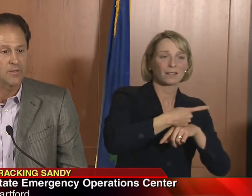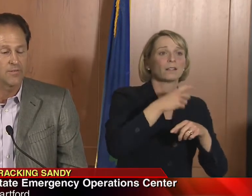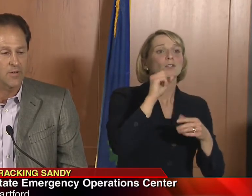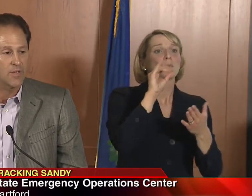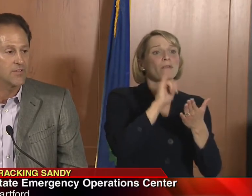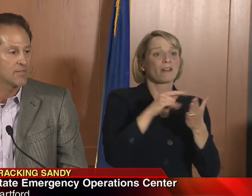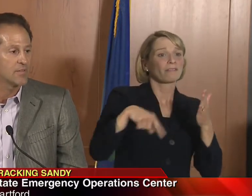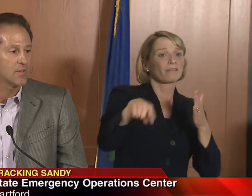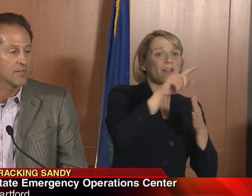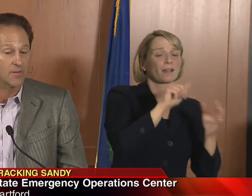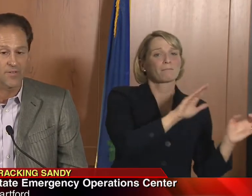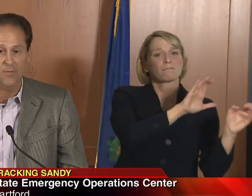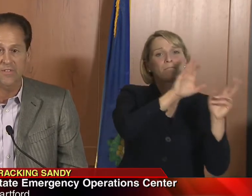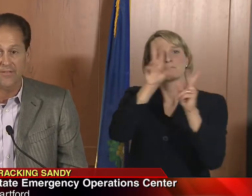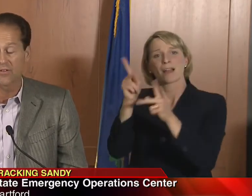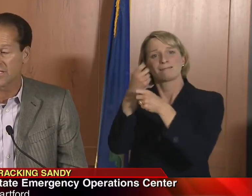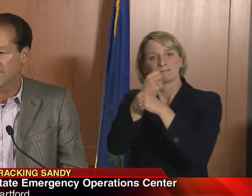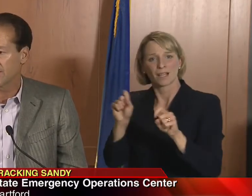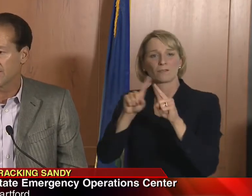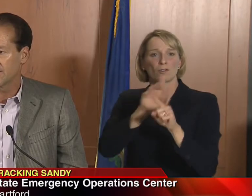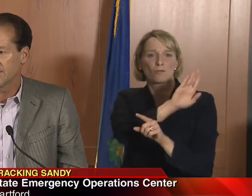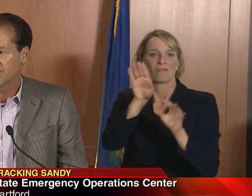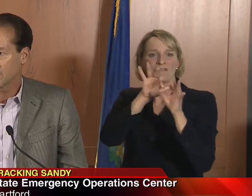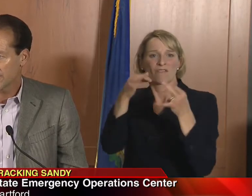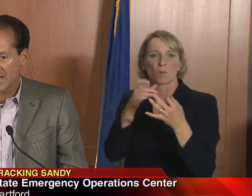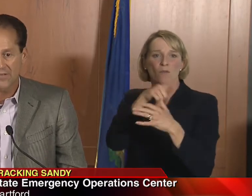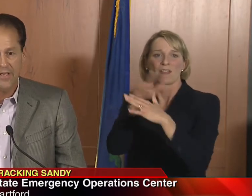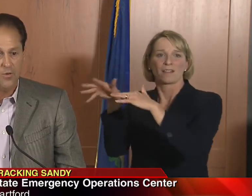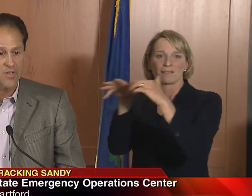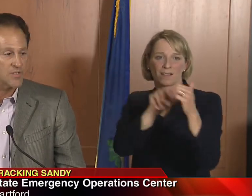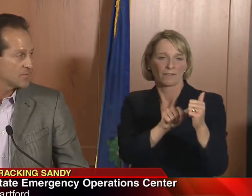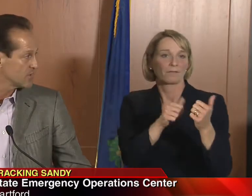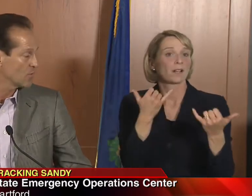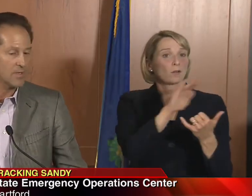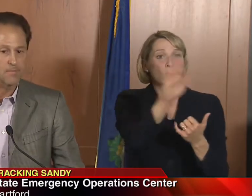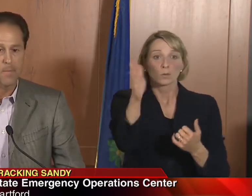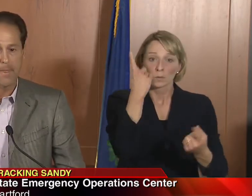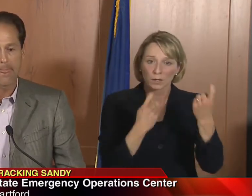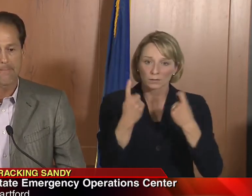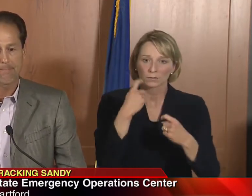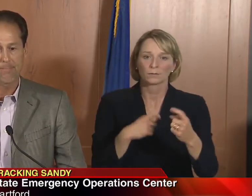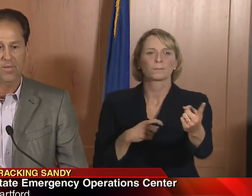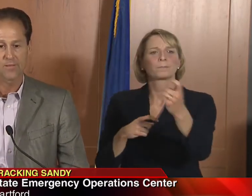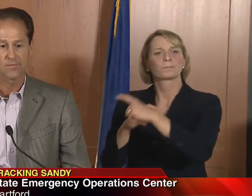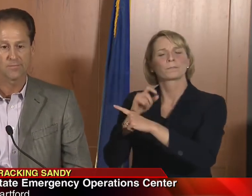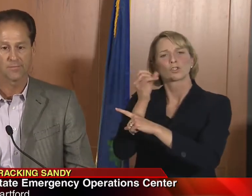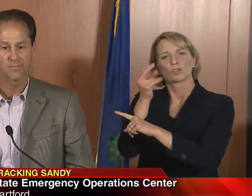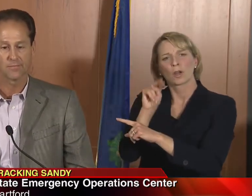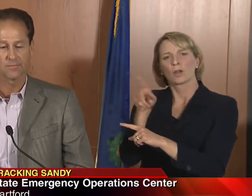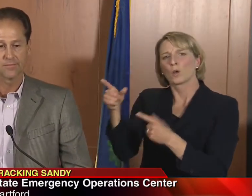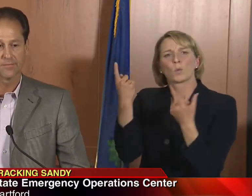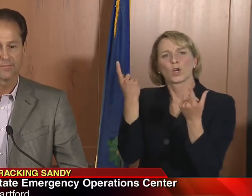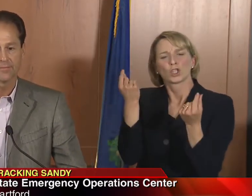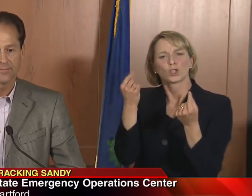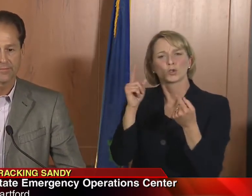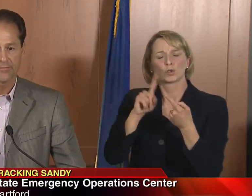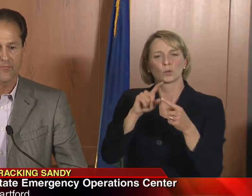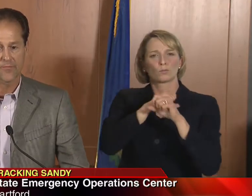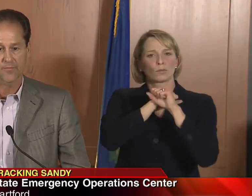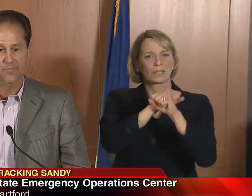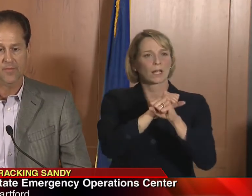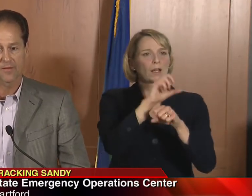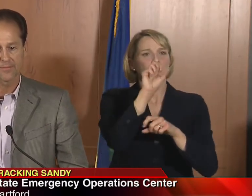return very safe to the families that they're leaving. So with that, I'll take questions. John, what are you doing to shore up or protect